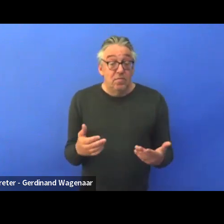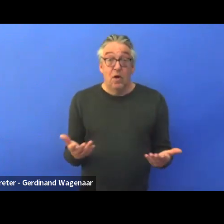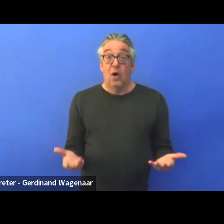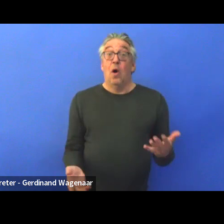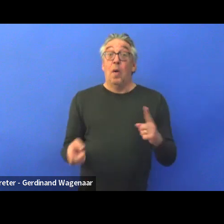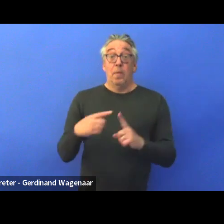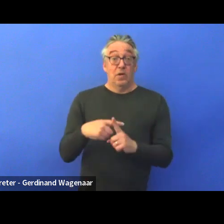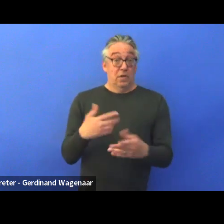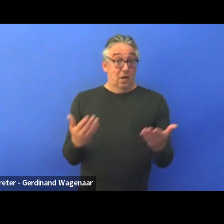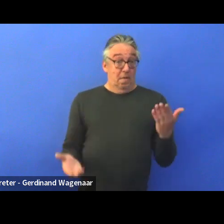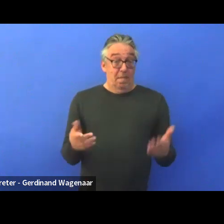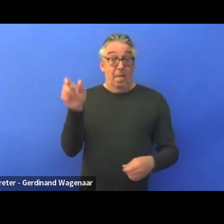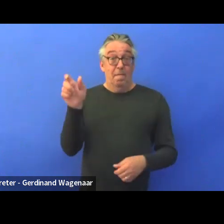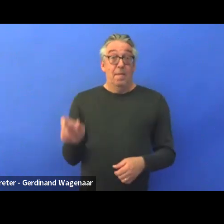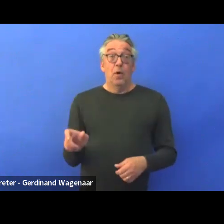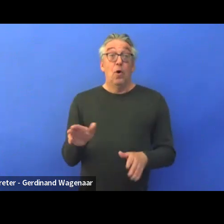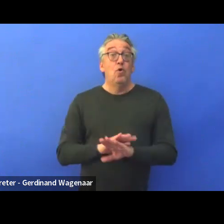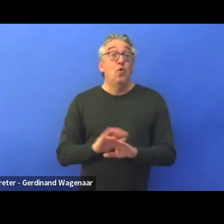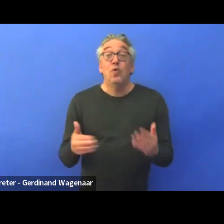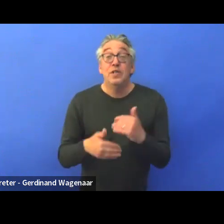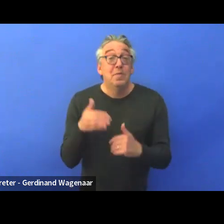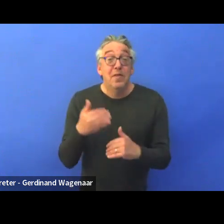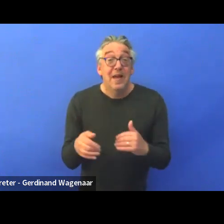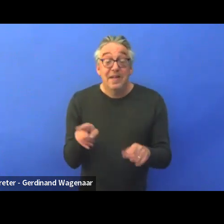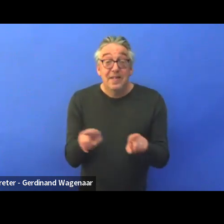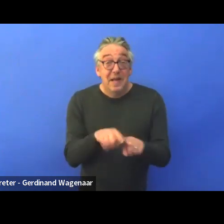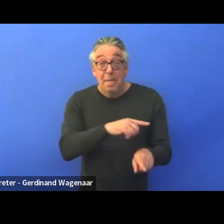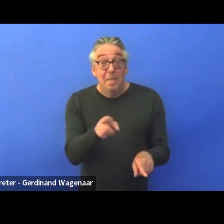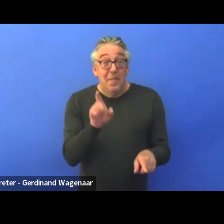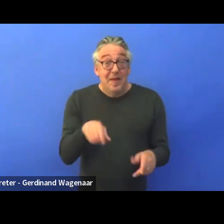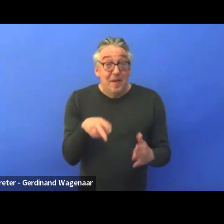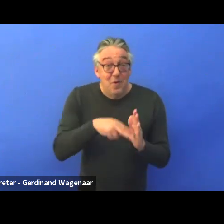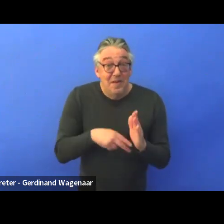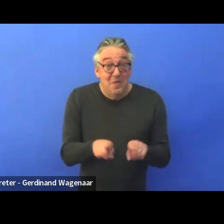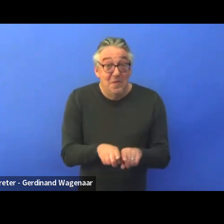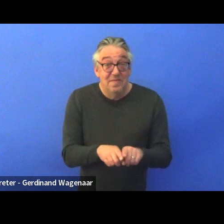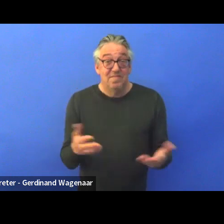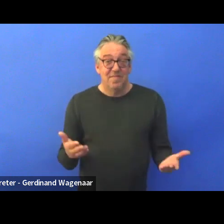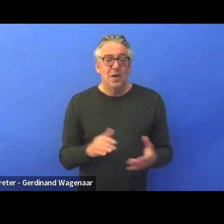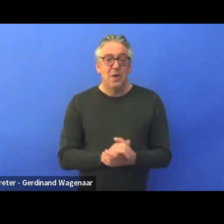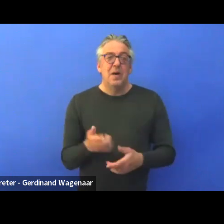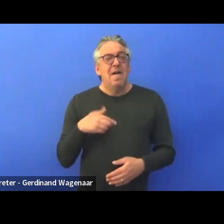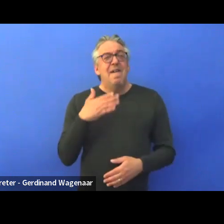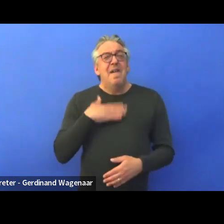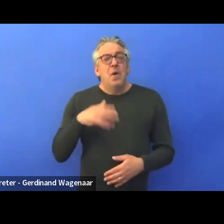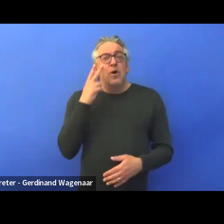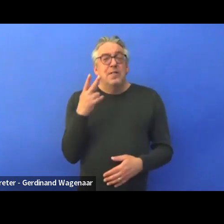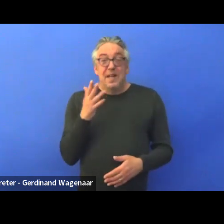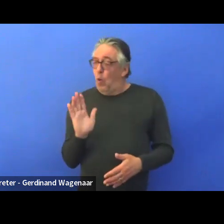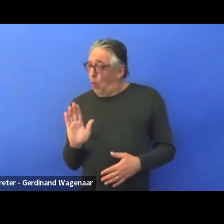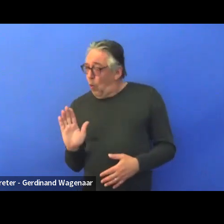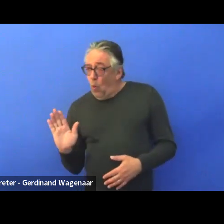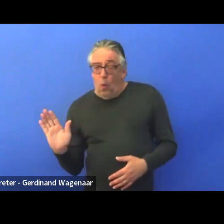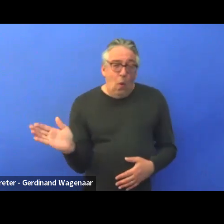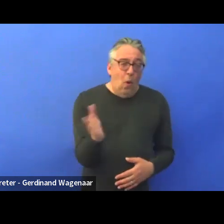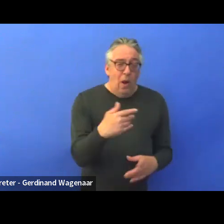well, people without disabilities. They also need to read. And what would be great is all of these people with